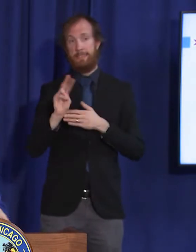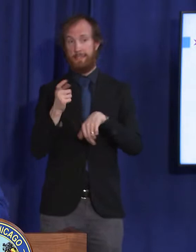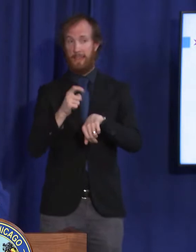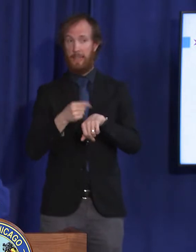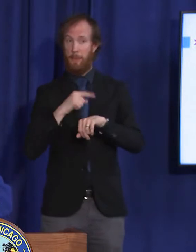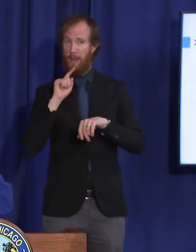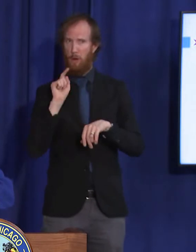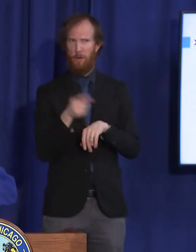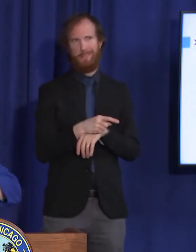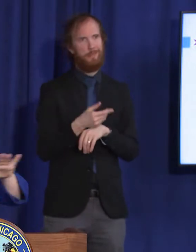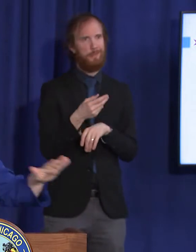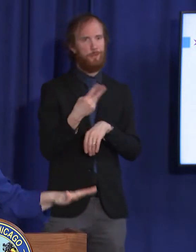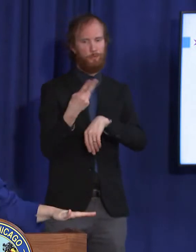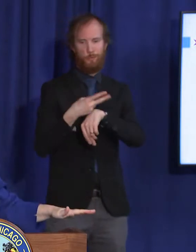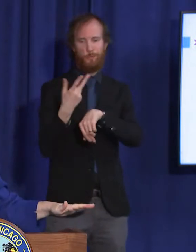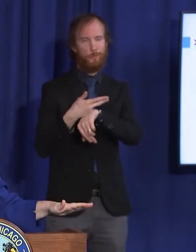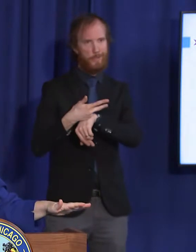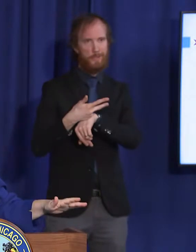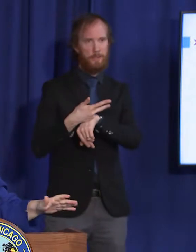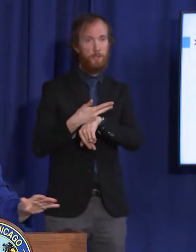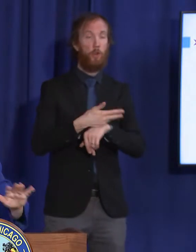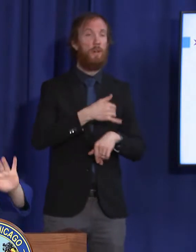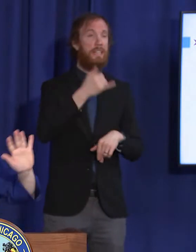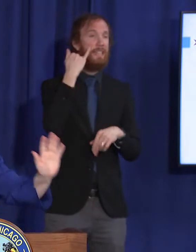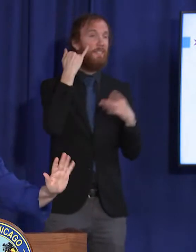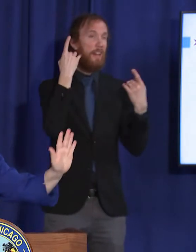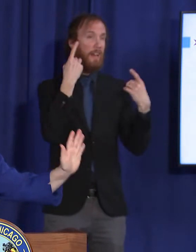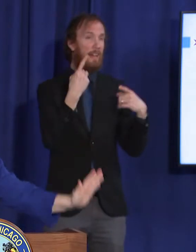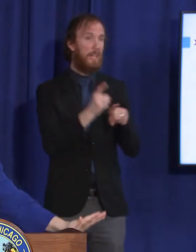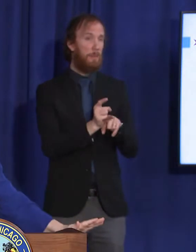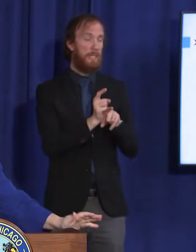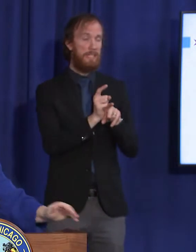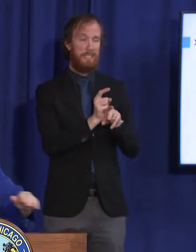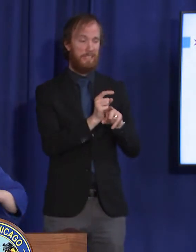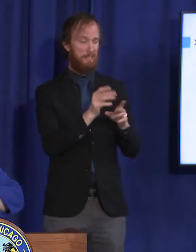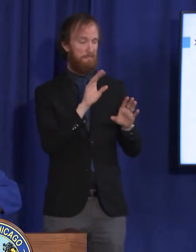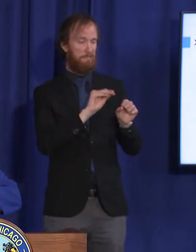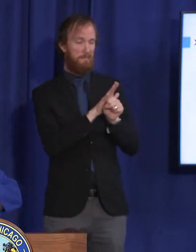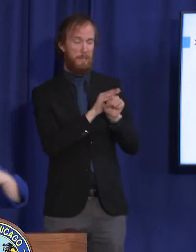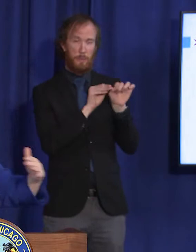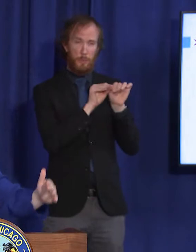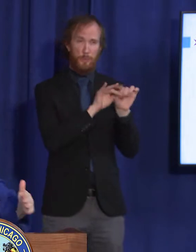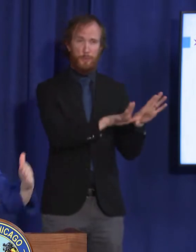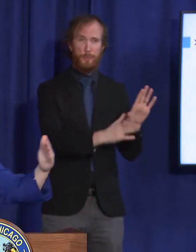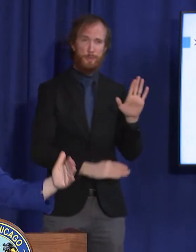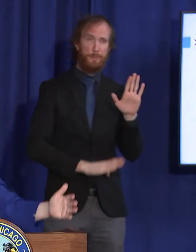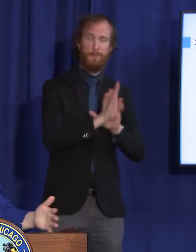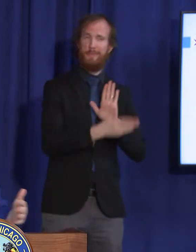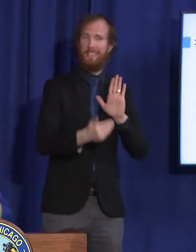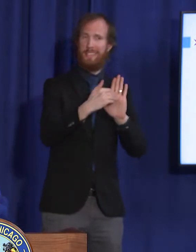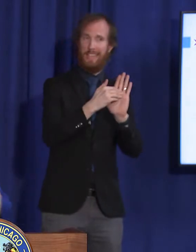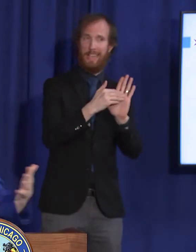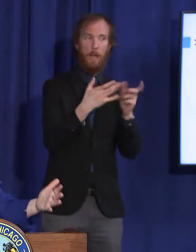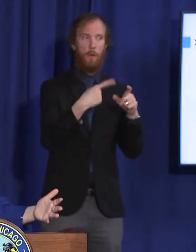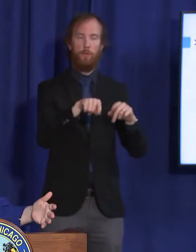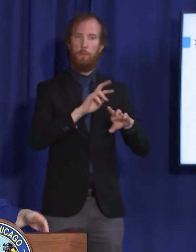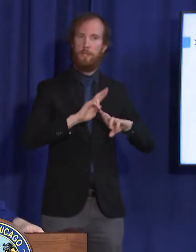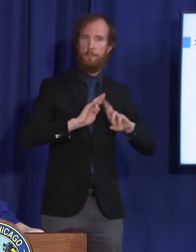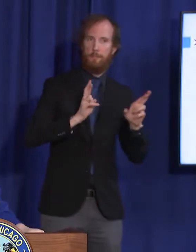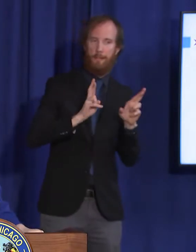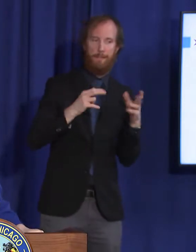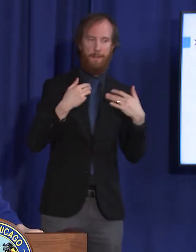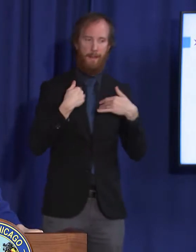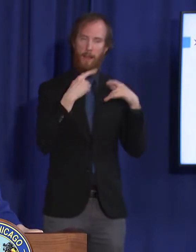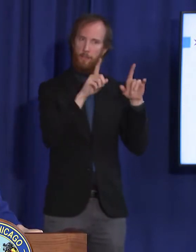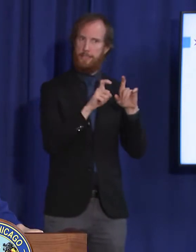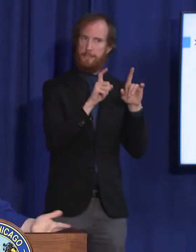getting these in case there's a surge in the future. I want you to have them. And we are thinking ahead in other ways,